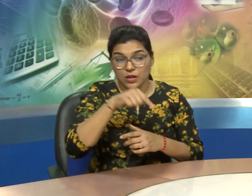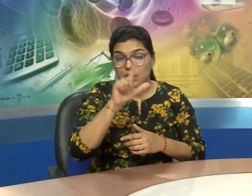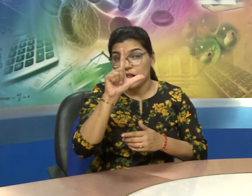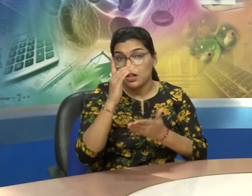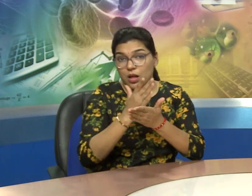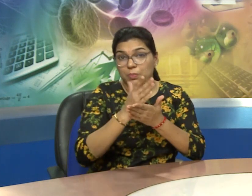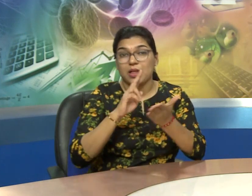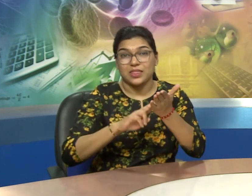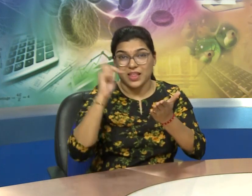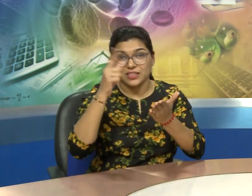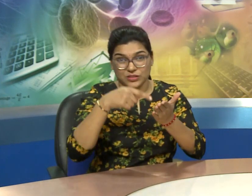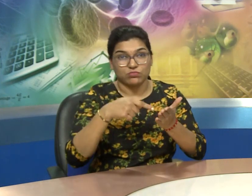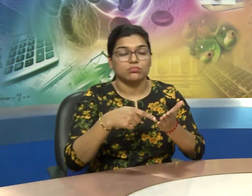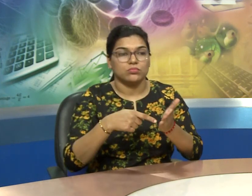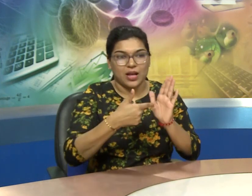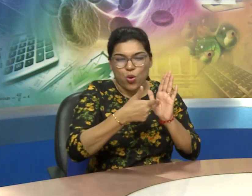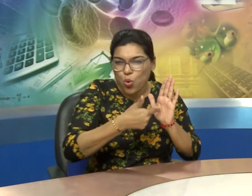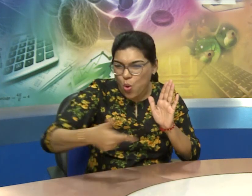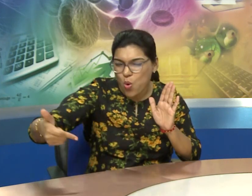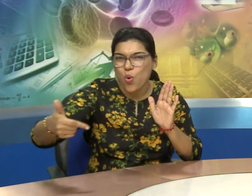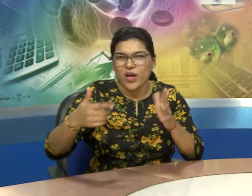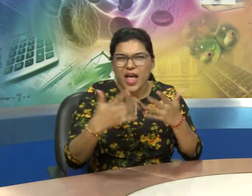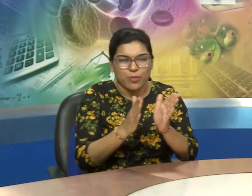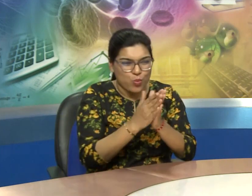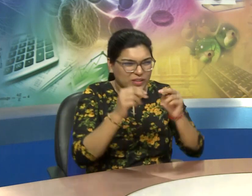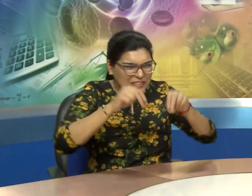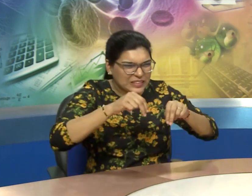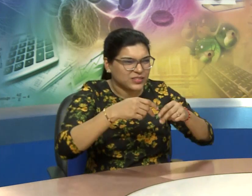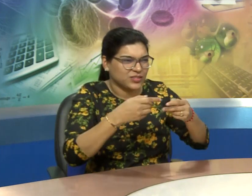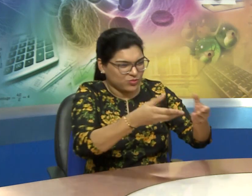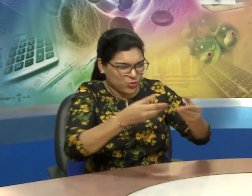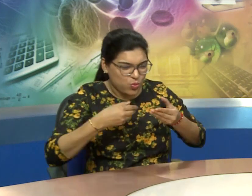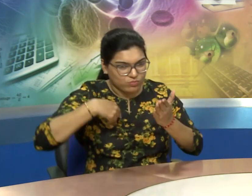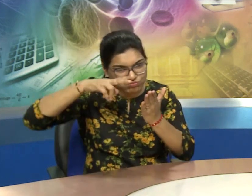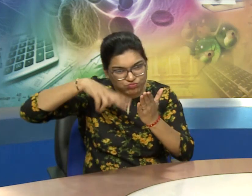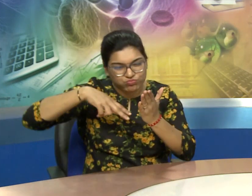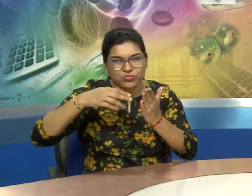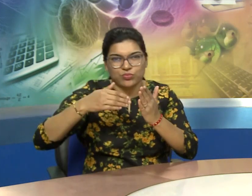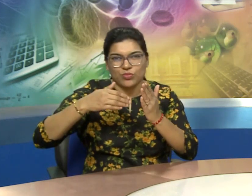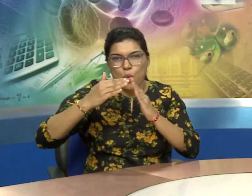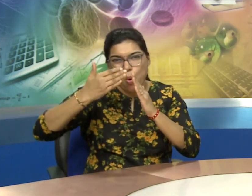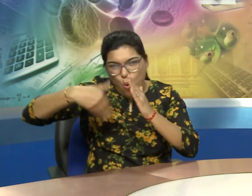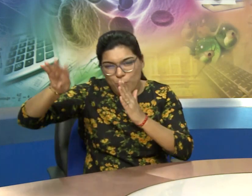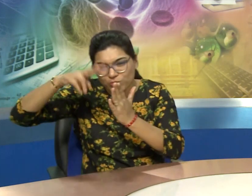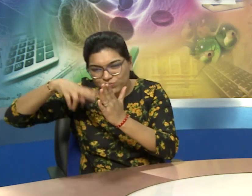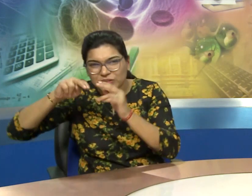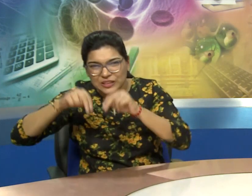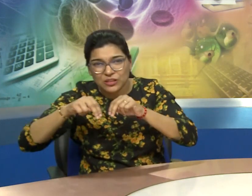in National Library, a limited number of books are lent out